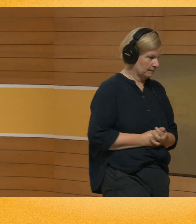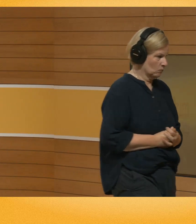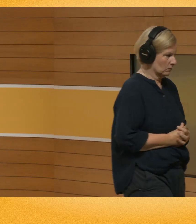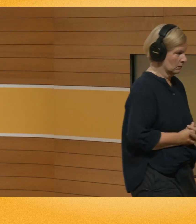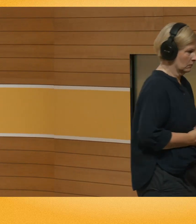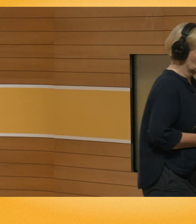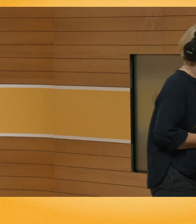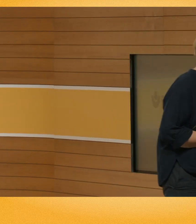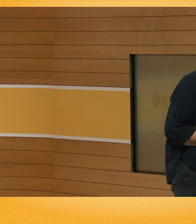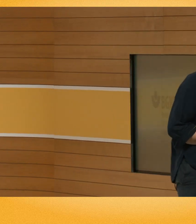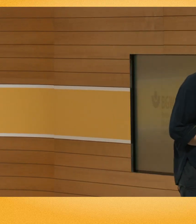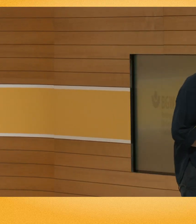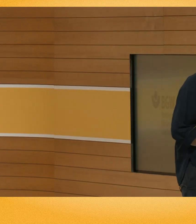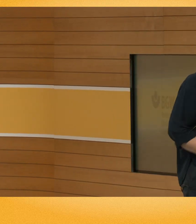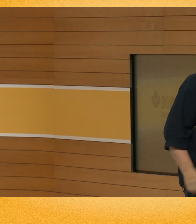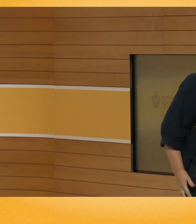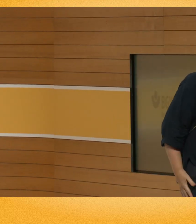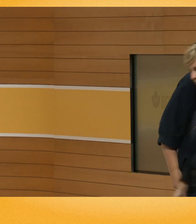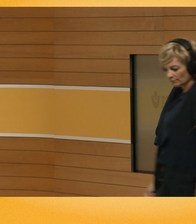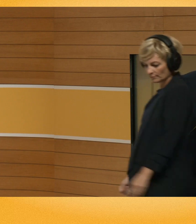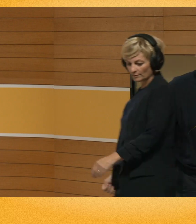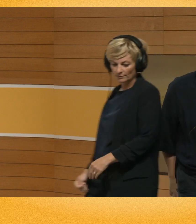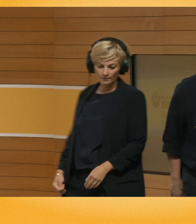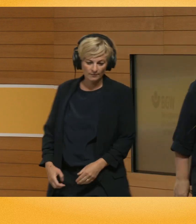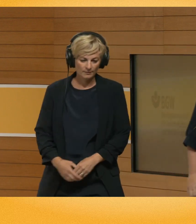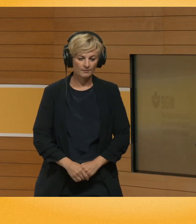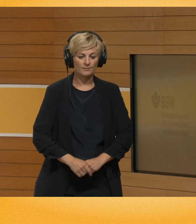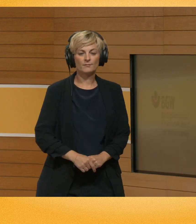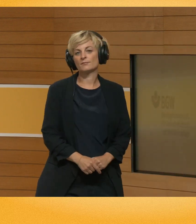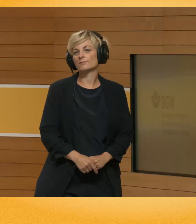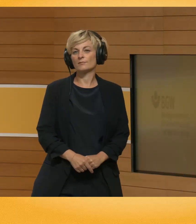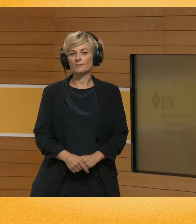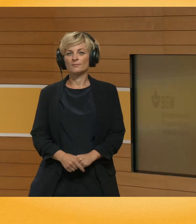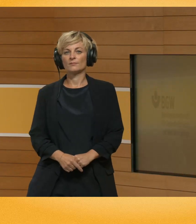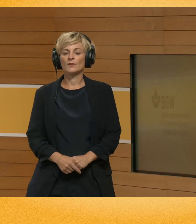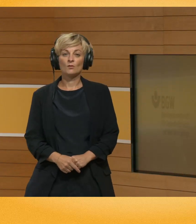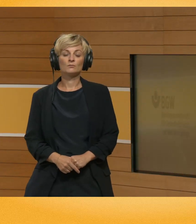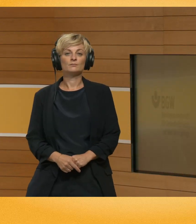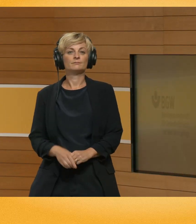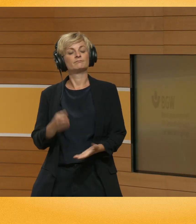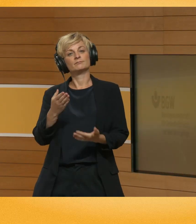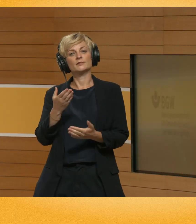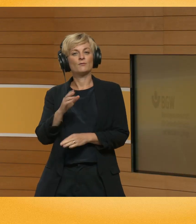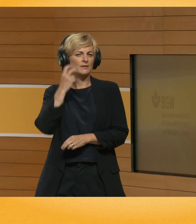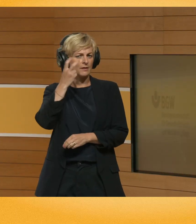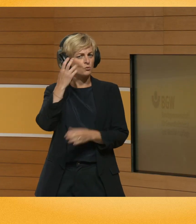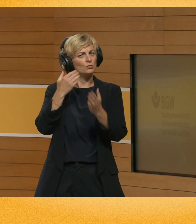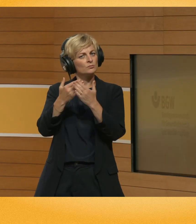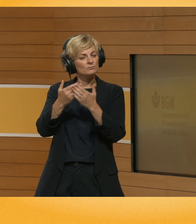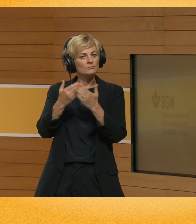sessions for interview preparation, but also sessions on filling out the application